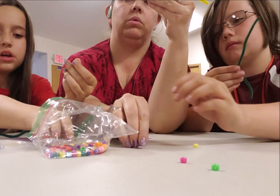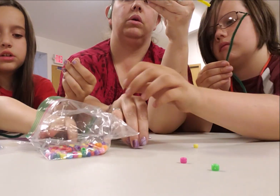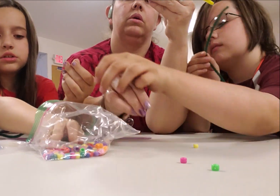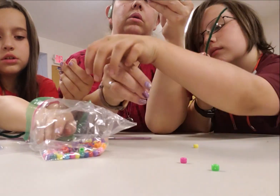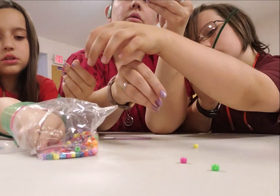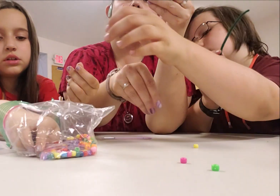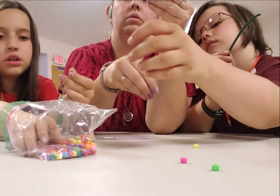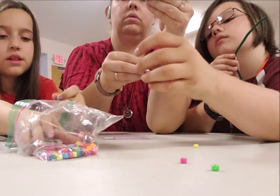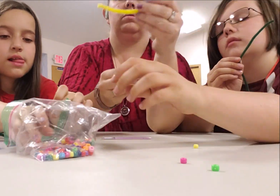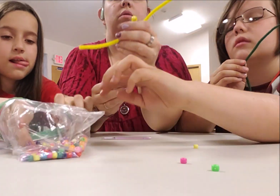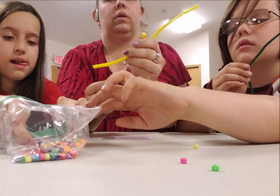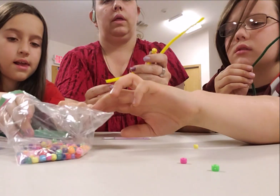be.